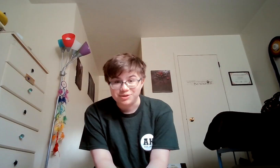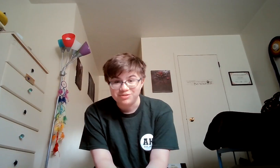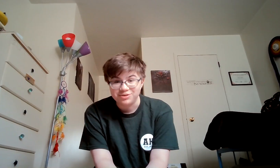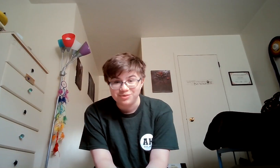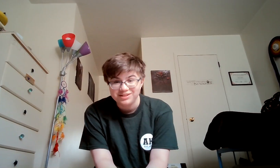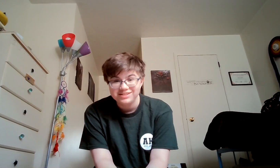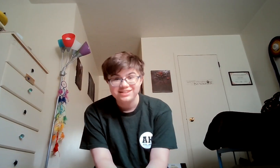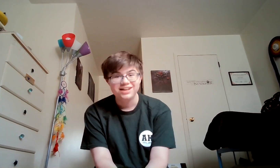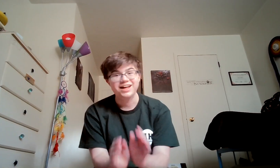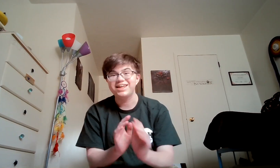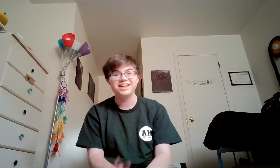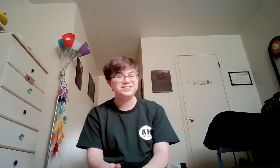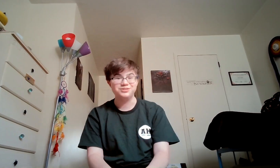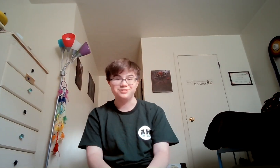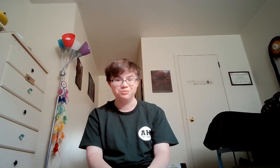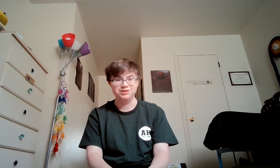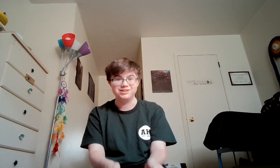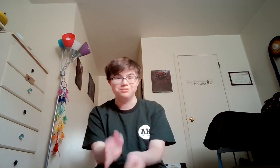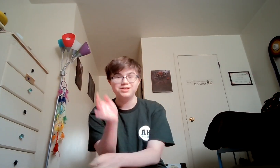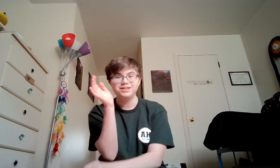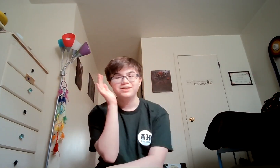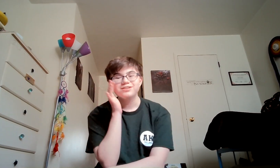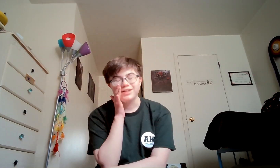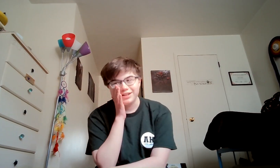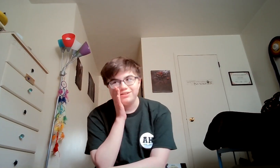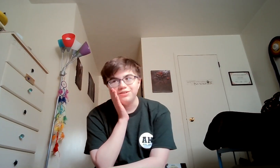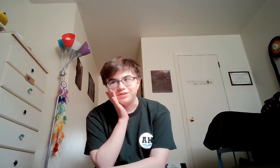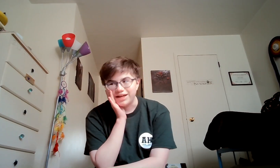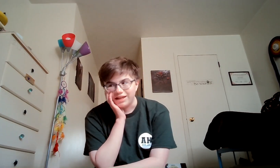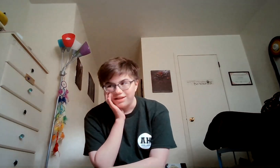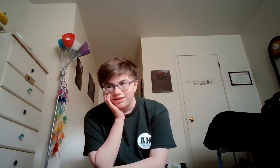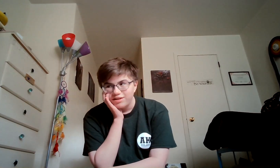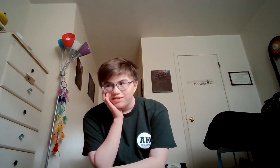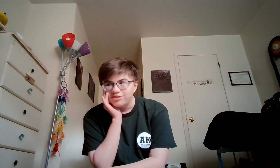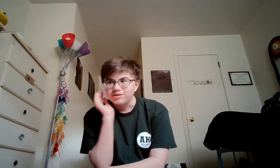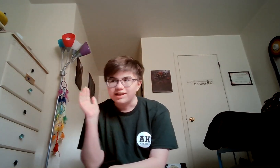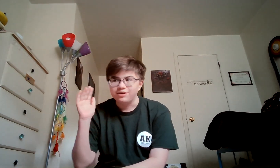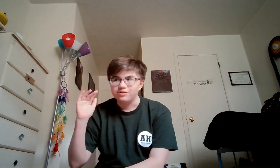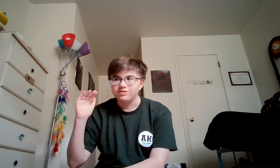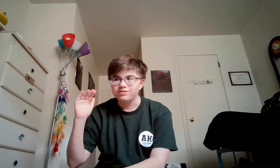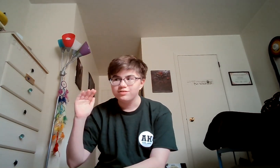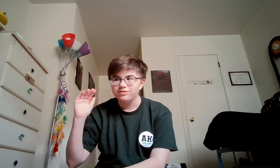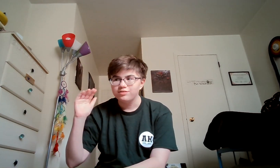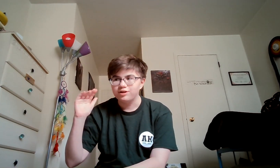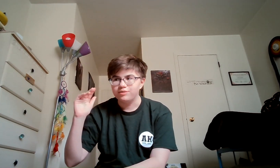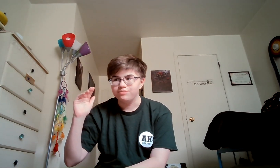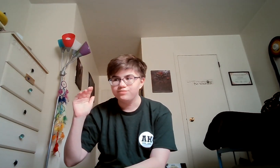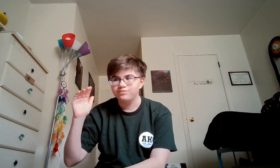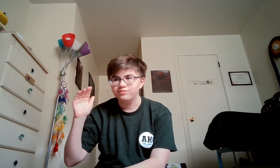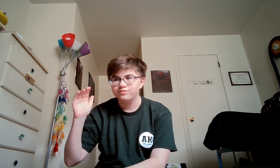school. I can't do a full push-up. So I had to do that. So like I was,